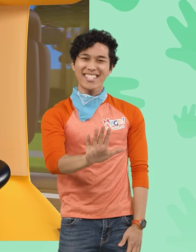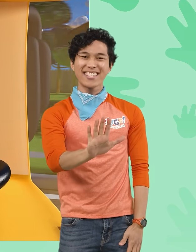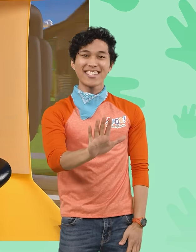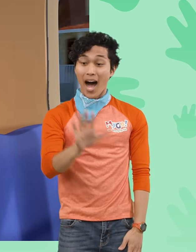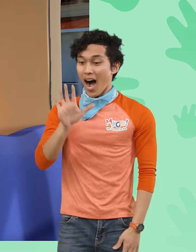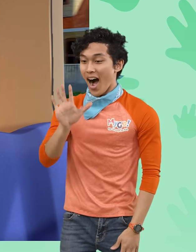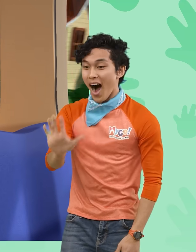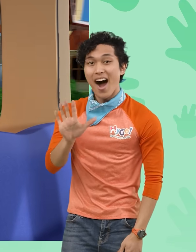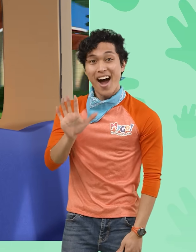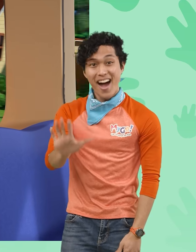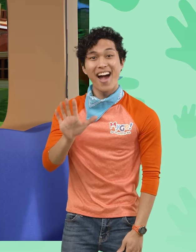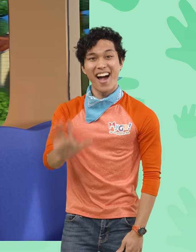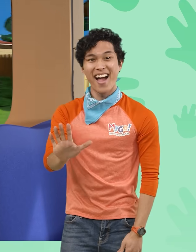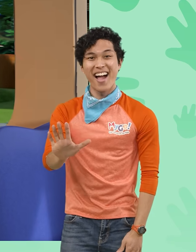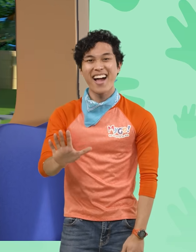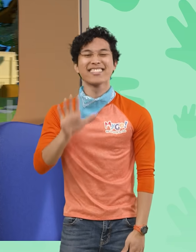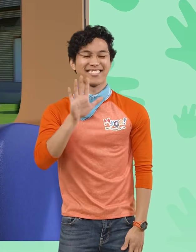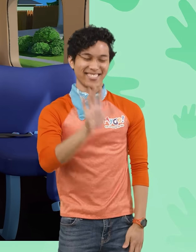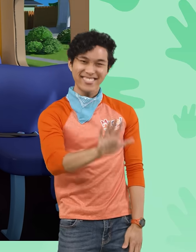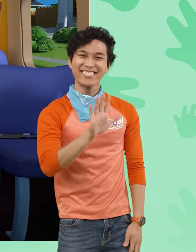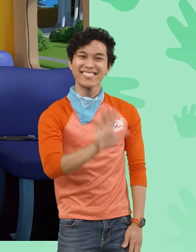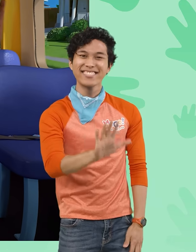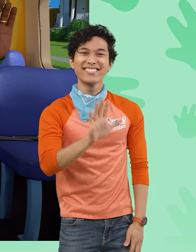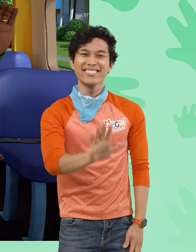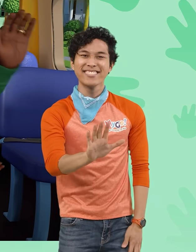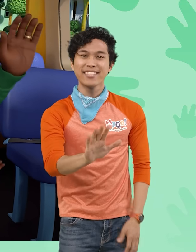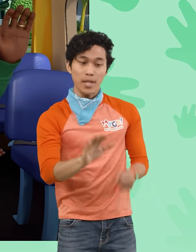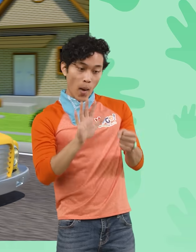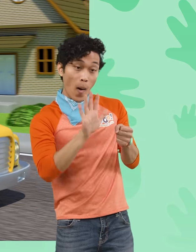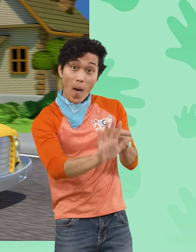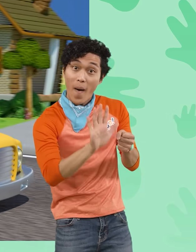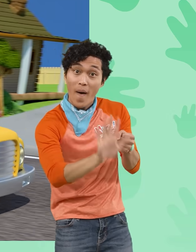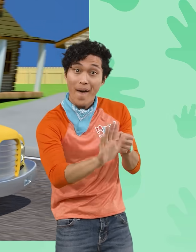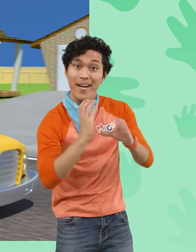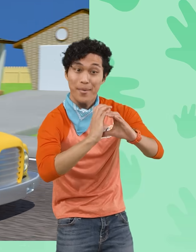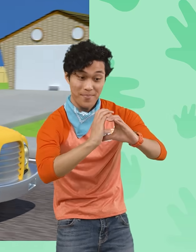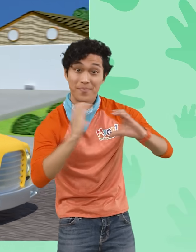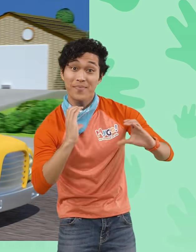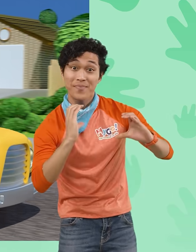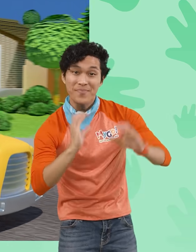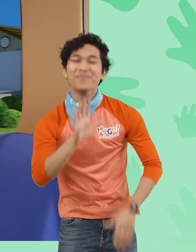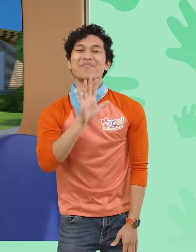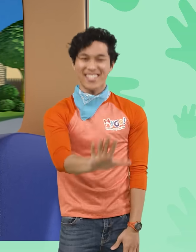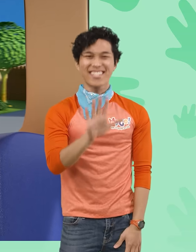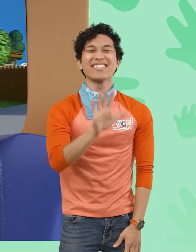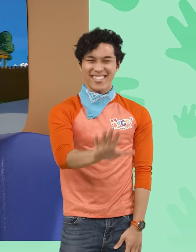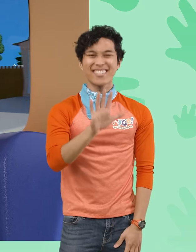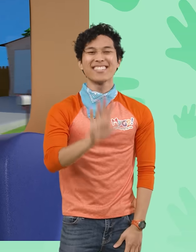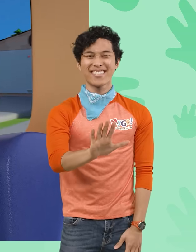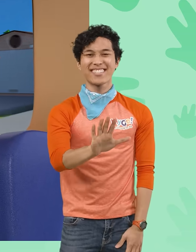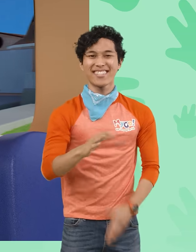beep, beep, beep, beep, beep, beep, beep, beep. The horn on the bus goes